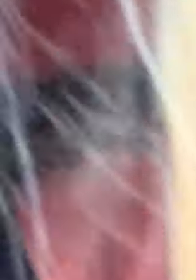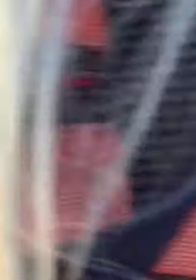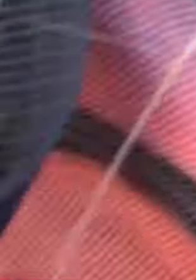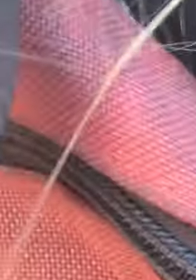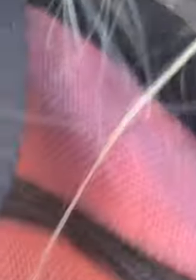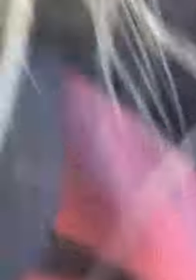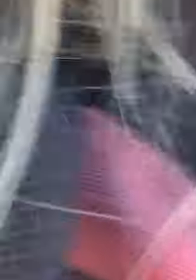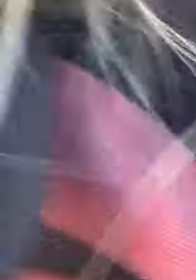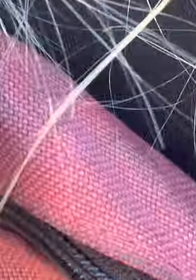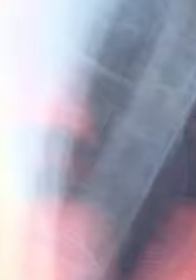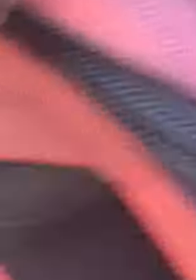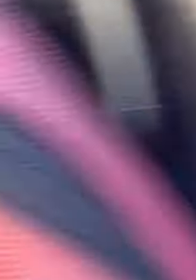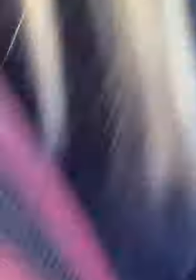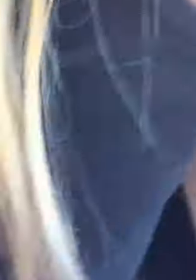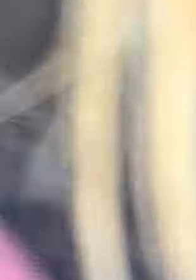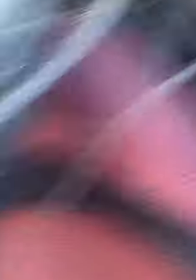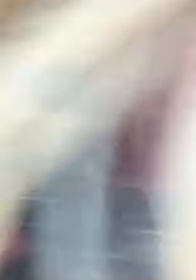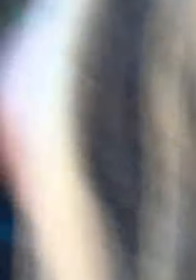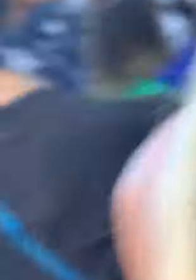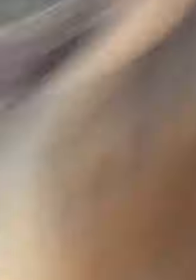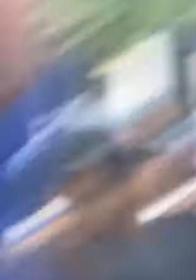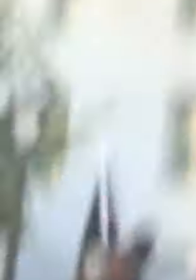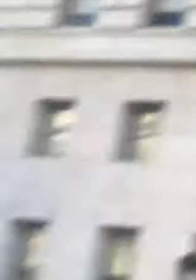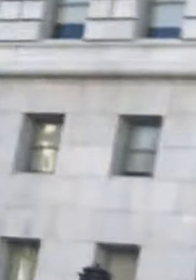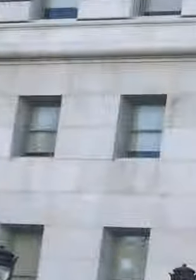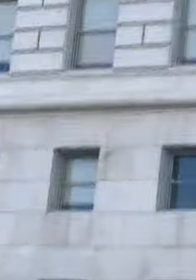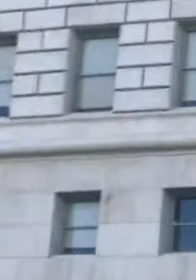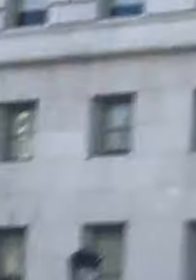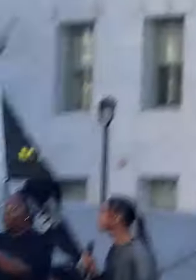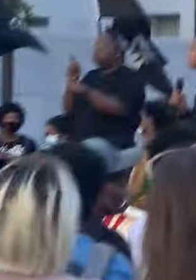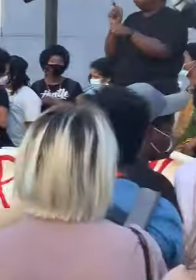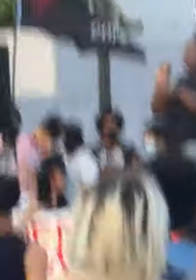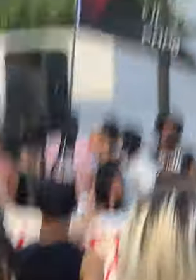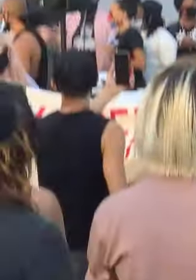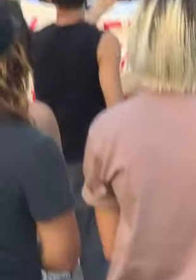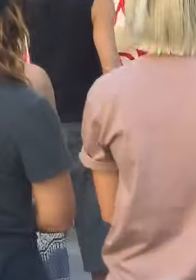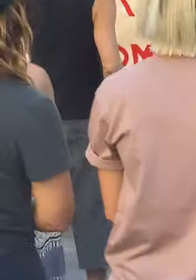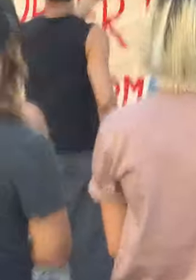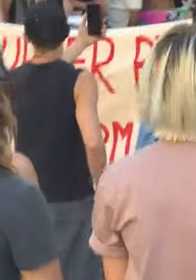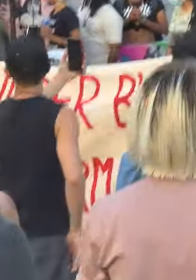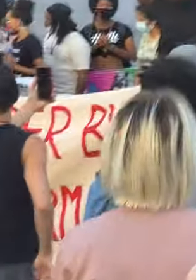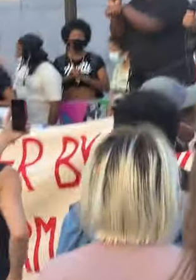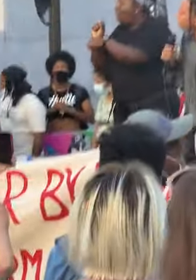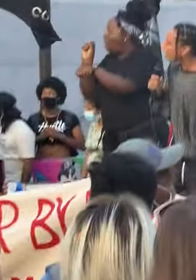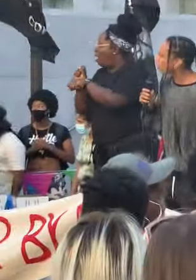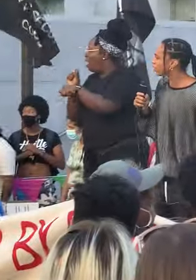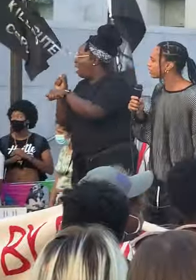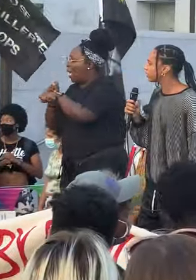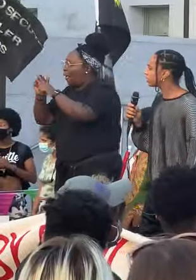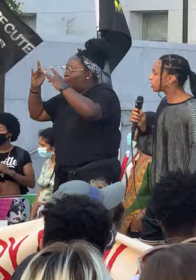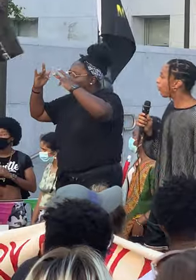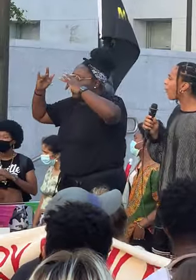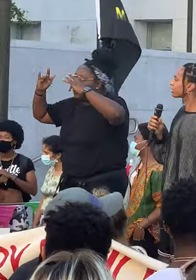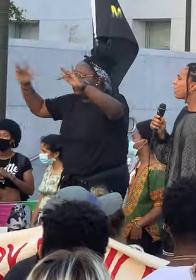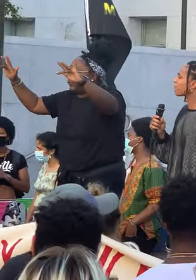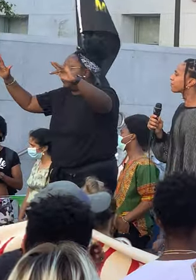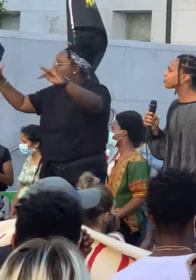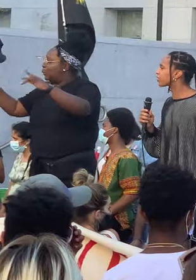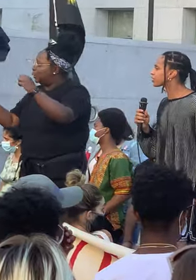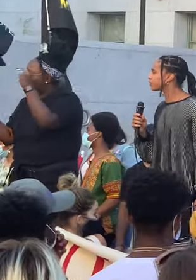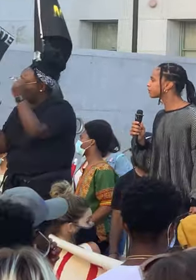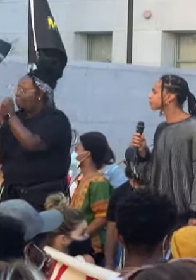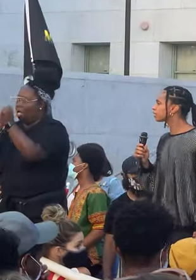There was a time that we were doing this work and there was no support,